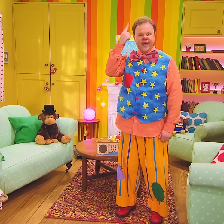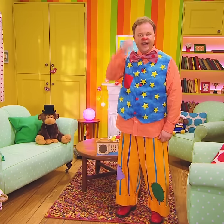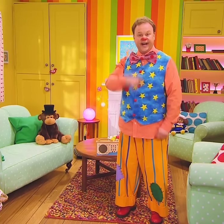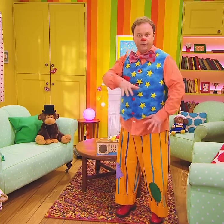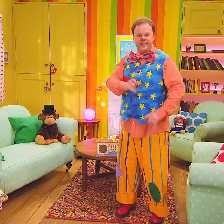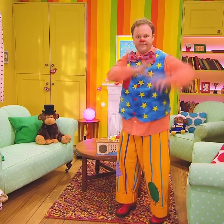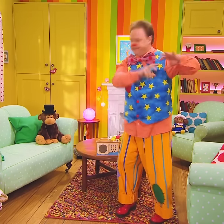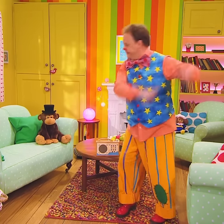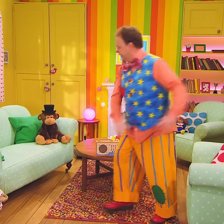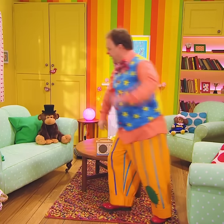idea.